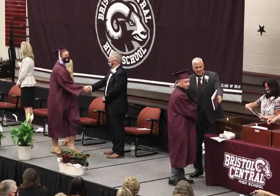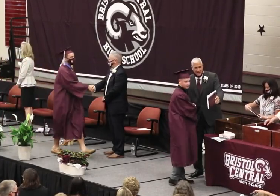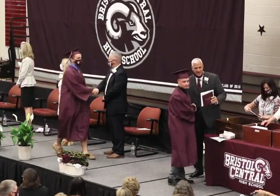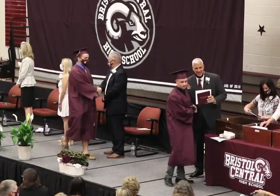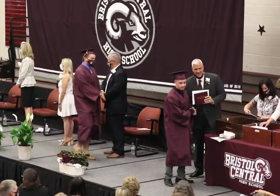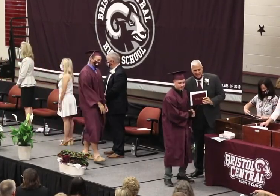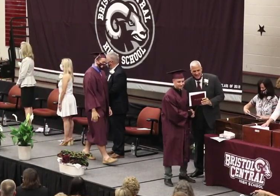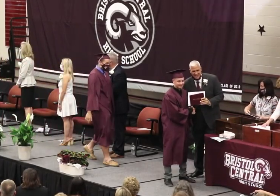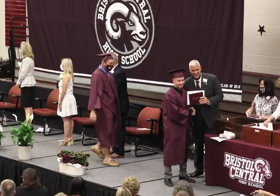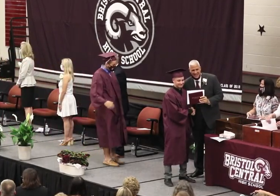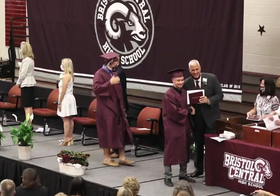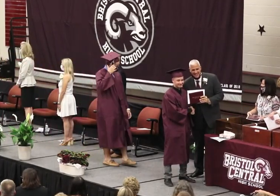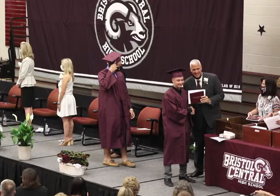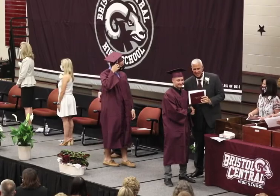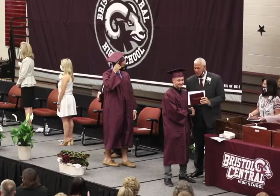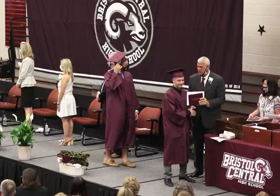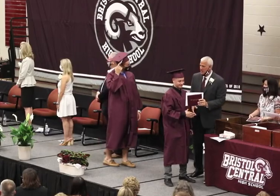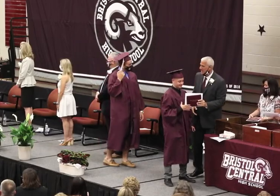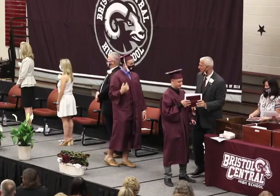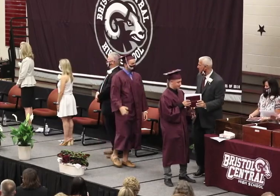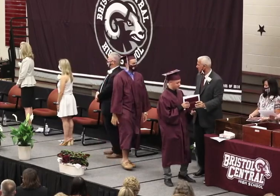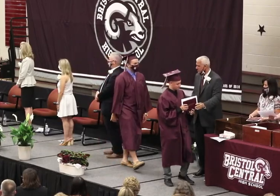Stephen Pan.